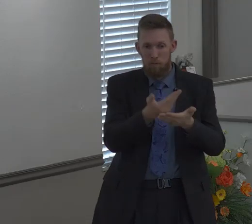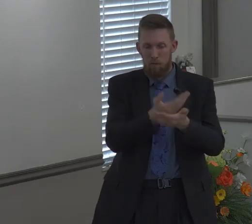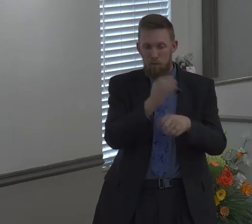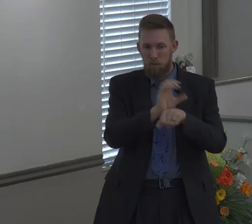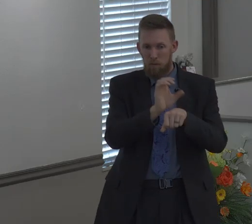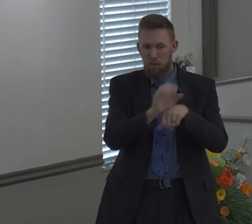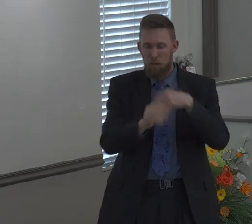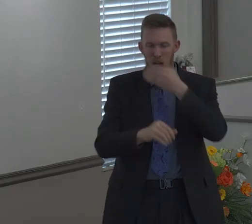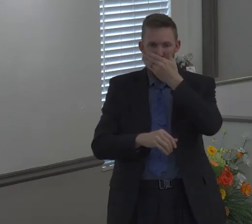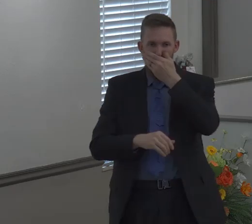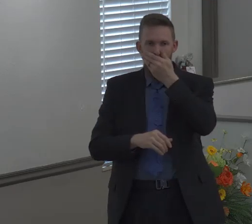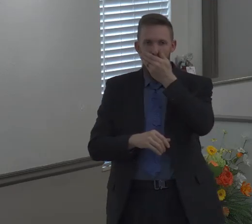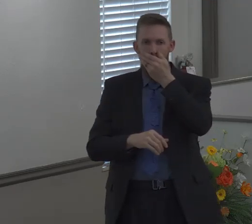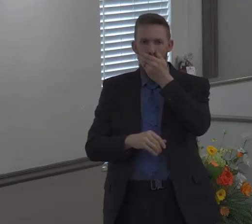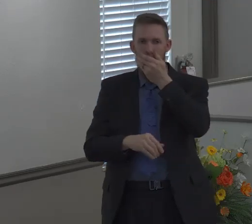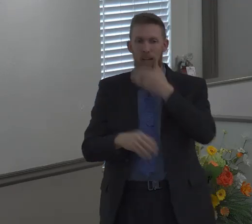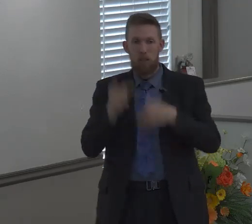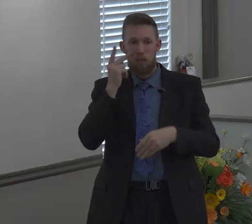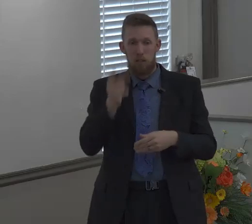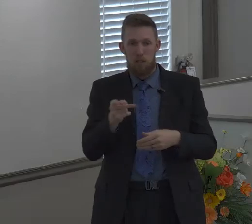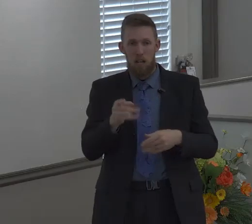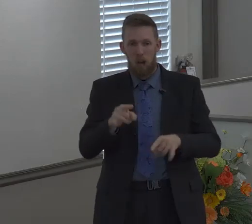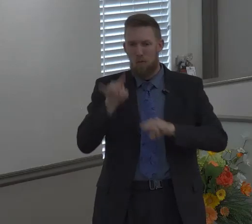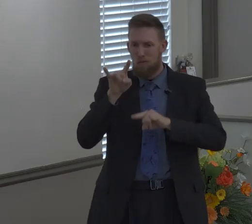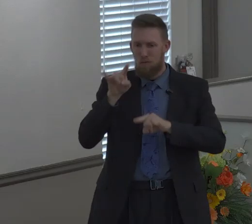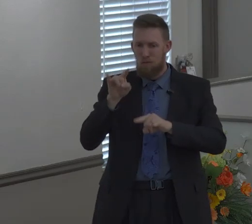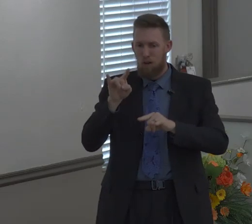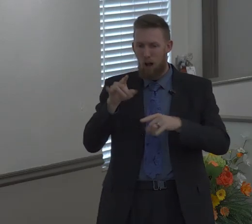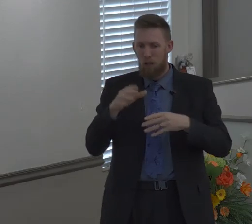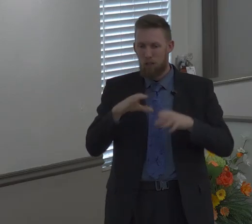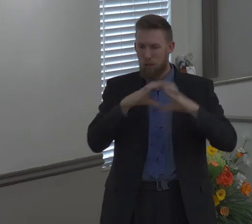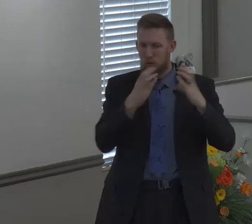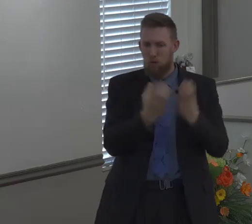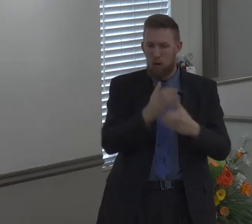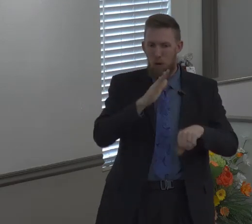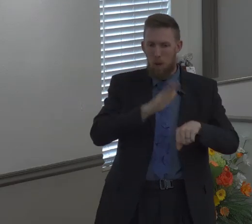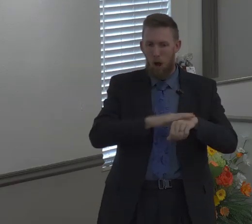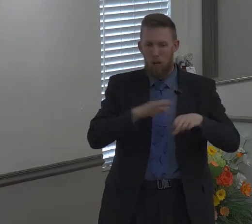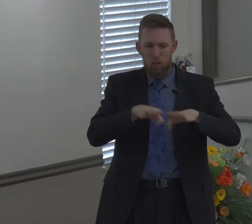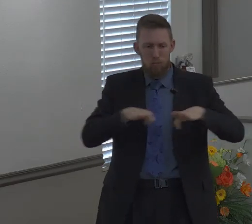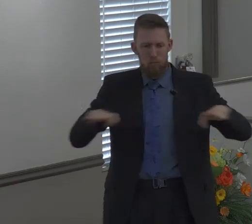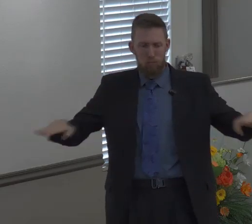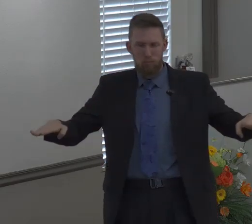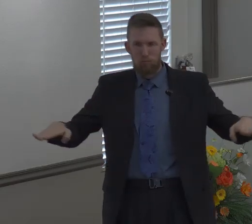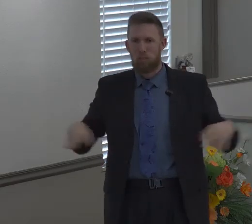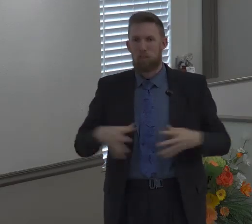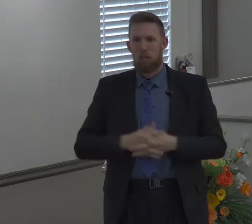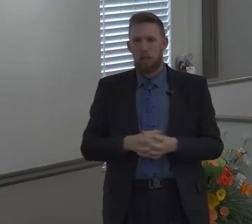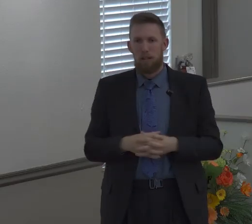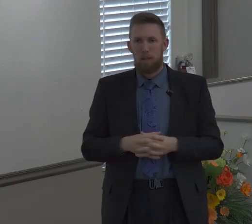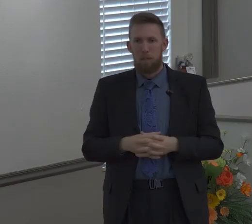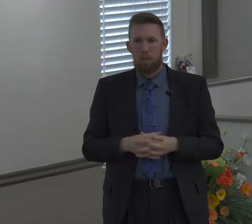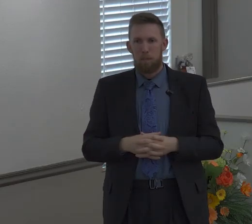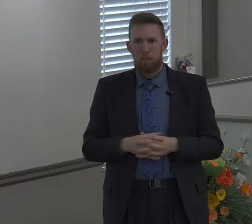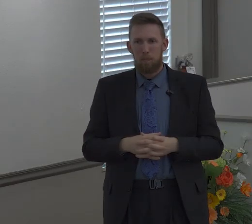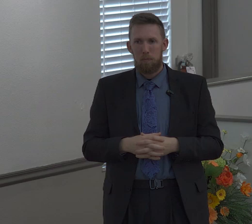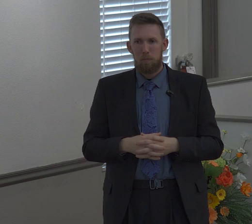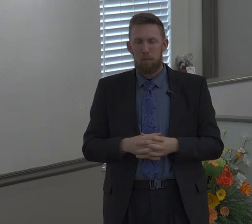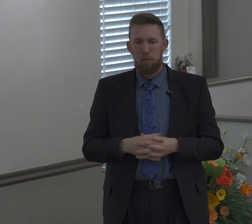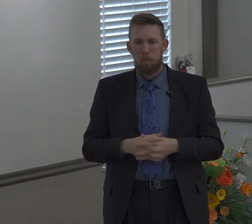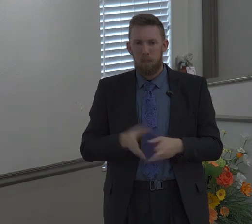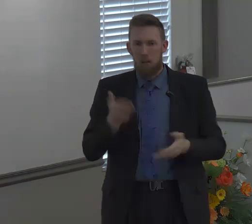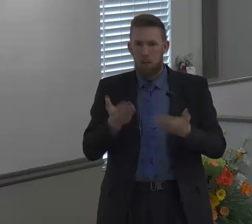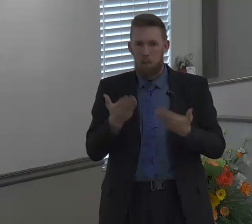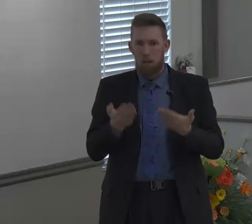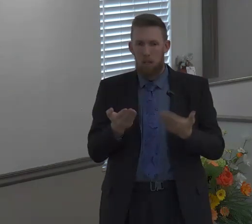mega churches, you got Johnny Spandex and the rubber bands are up here on the band, up here on the plant, on the